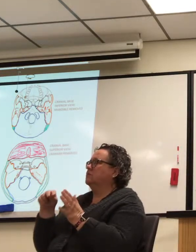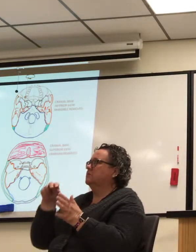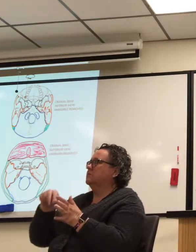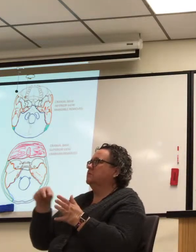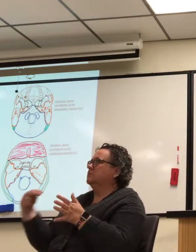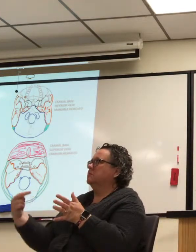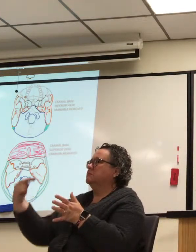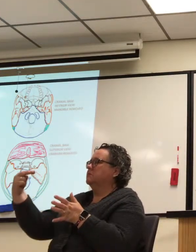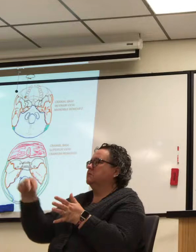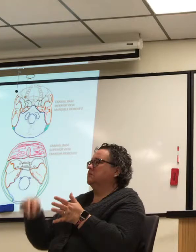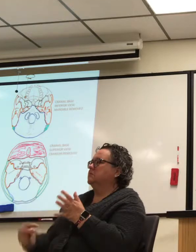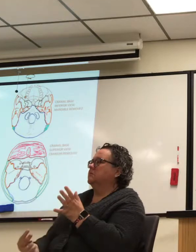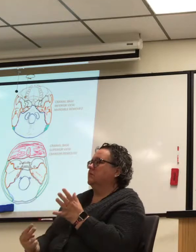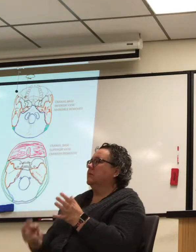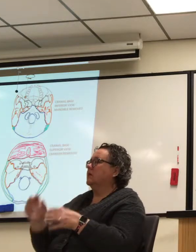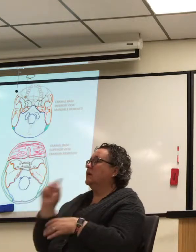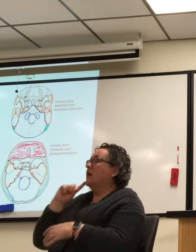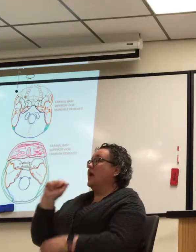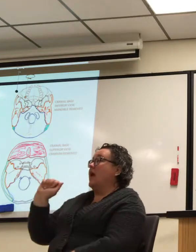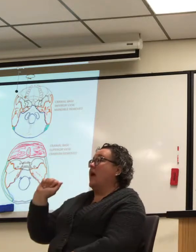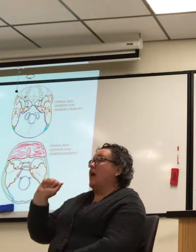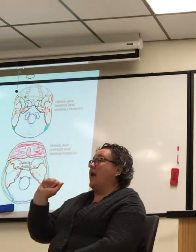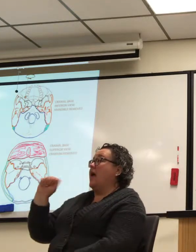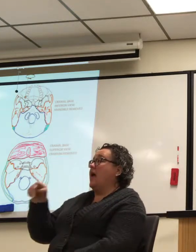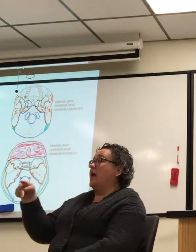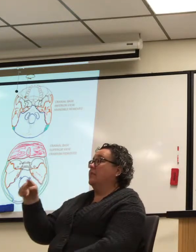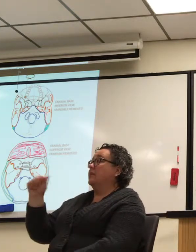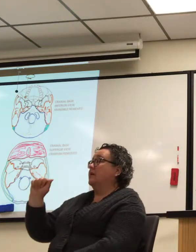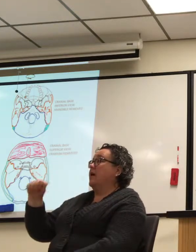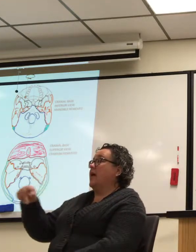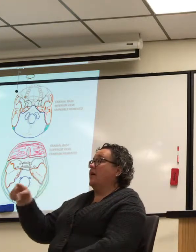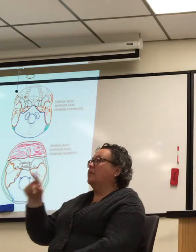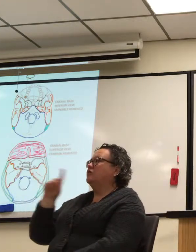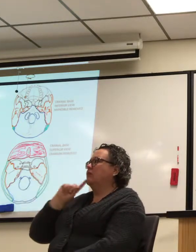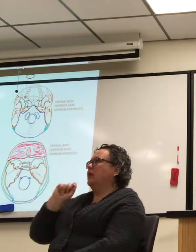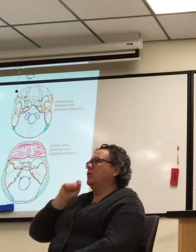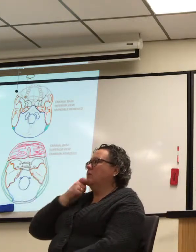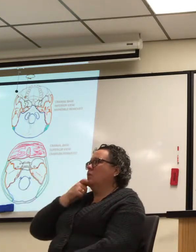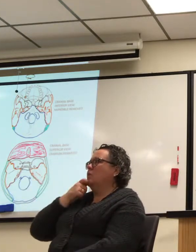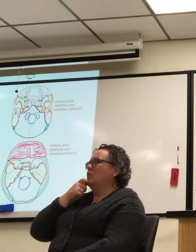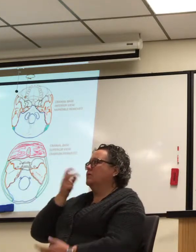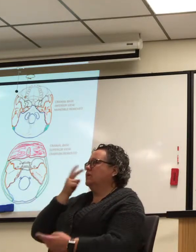The app is really good to kind of look at this bone because you have the fade out feature.